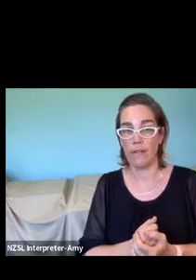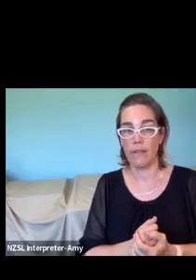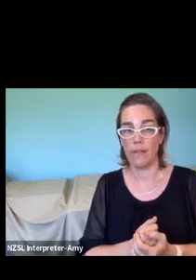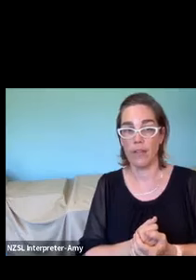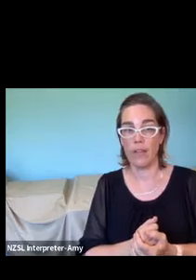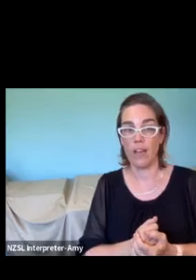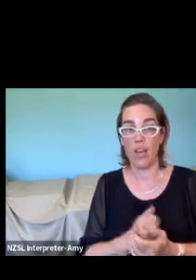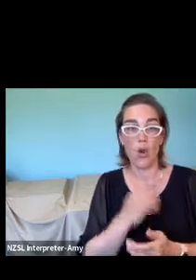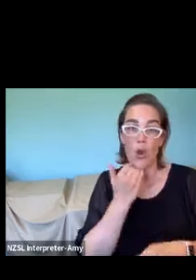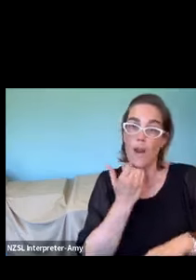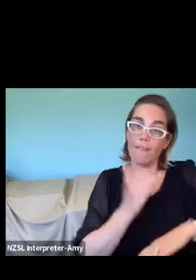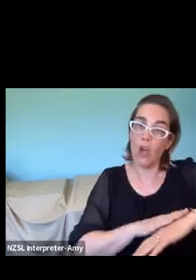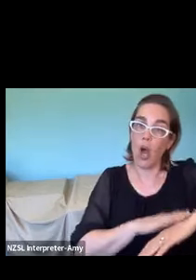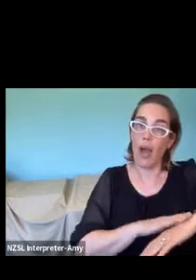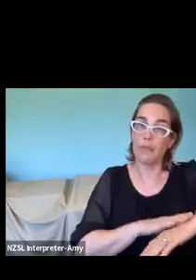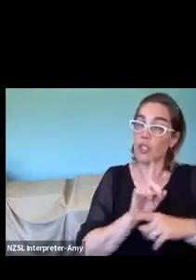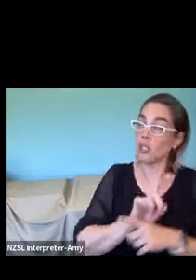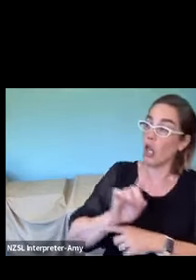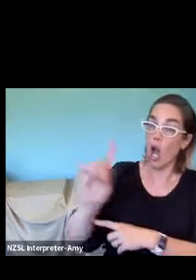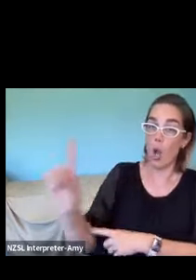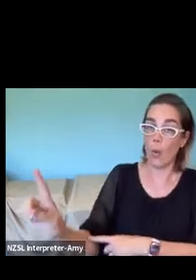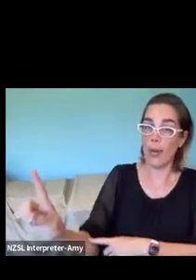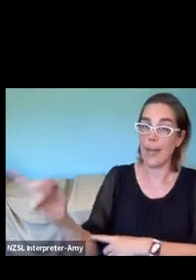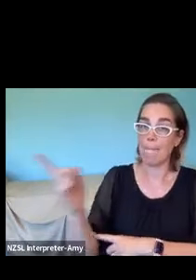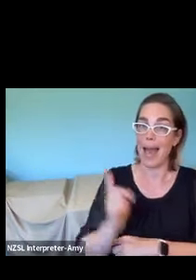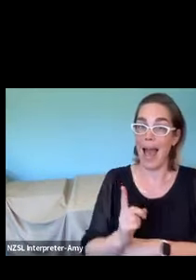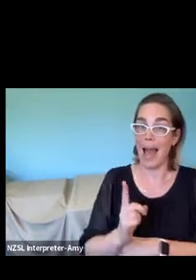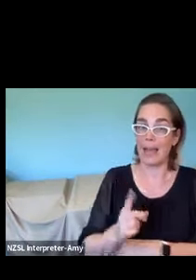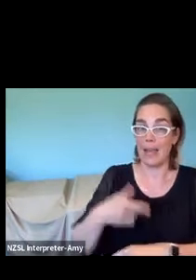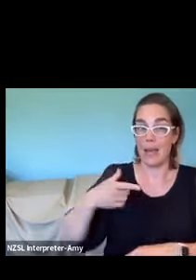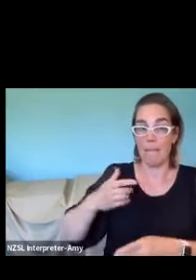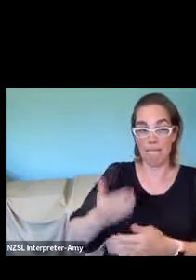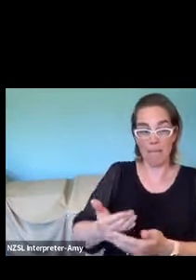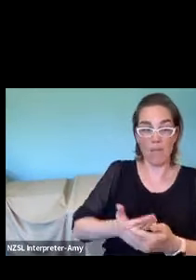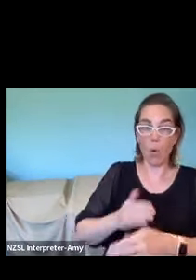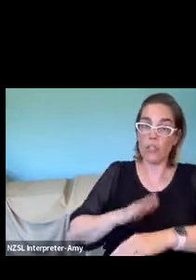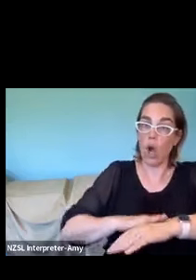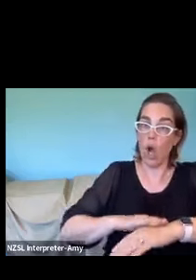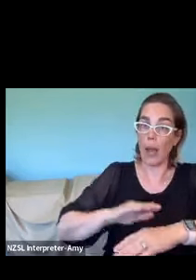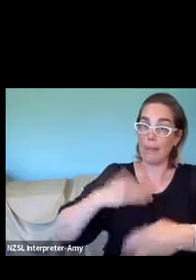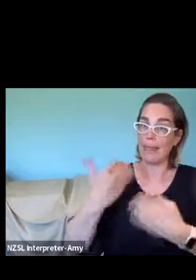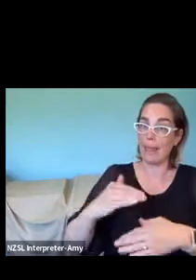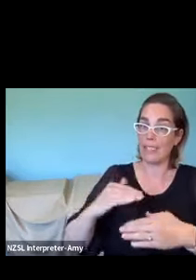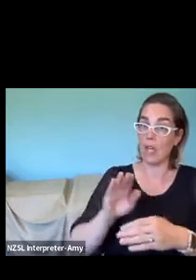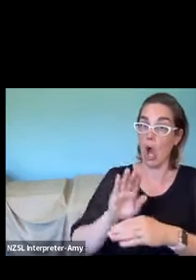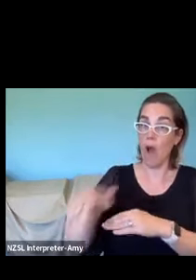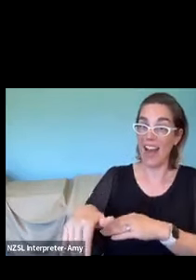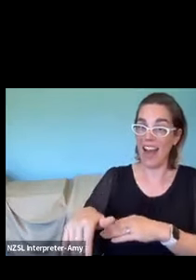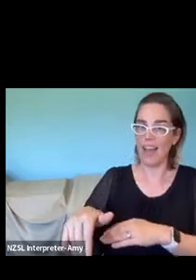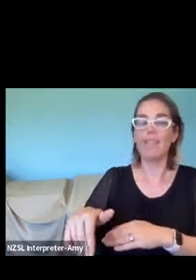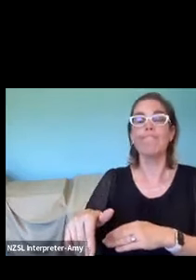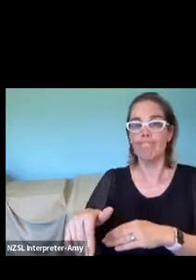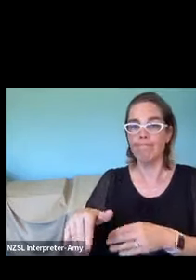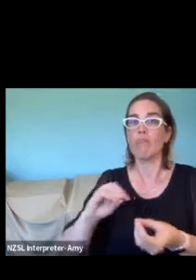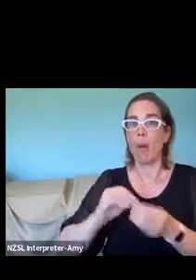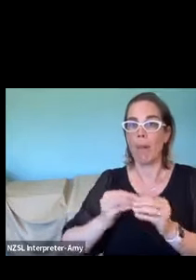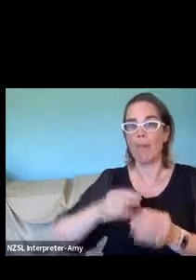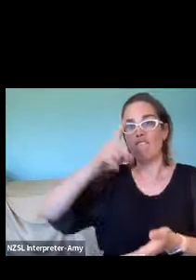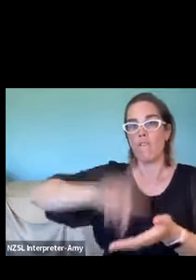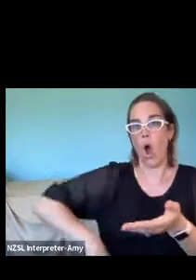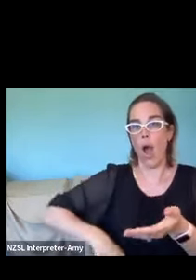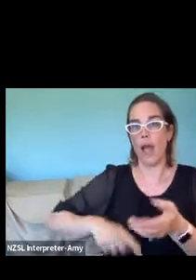come back to the car. By then, you're getting tickets and whatnot because you've gone over the time, so they don't give